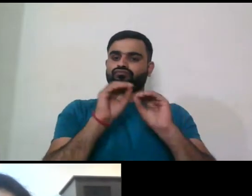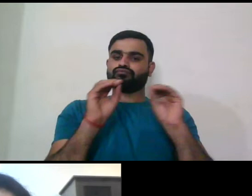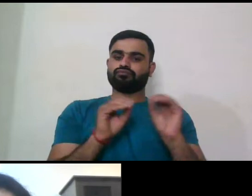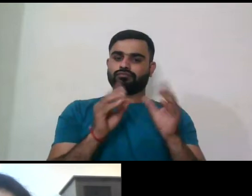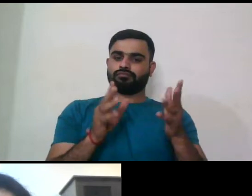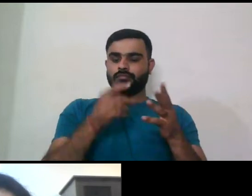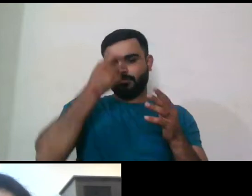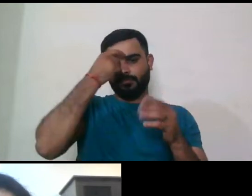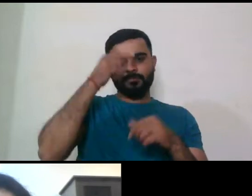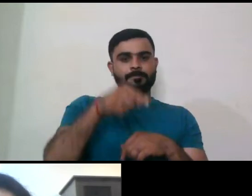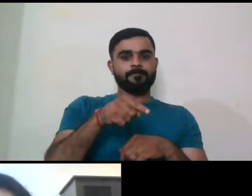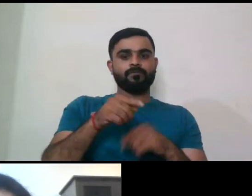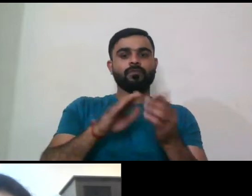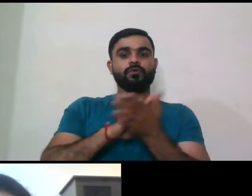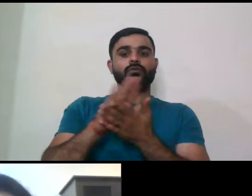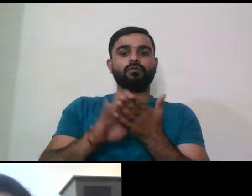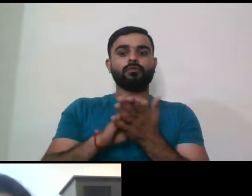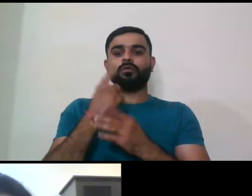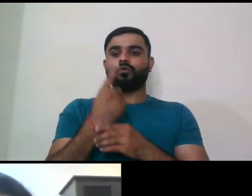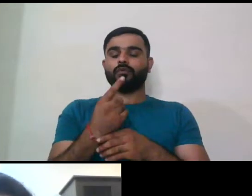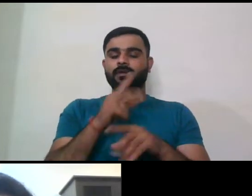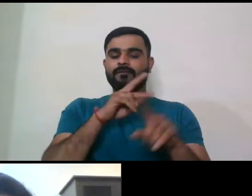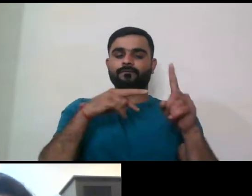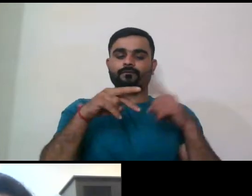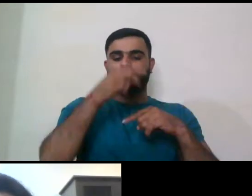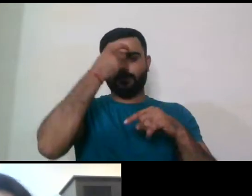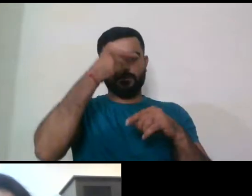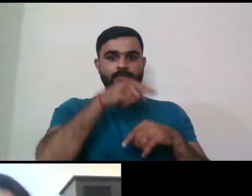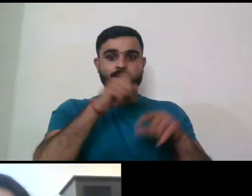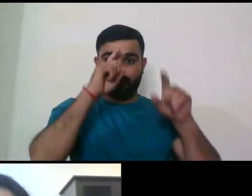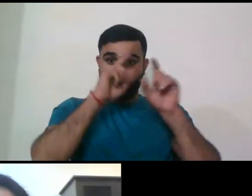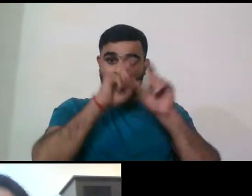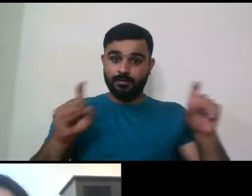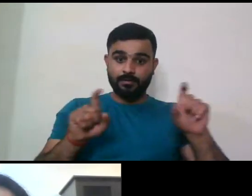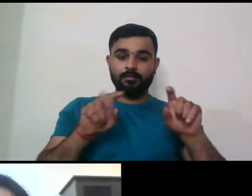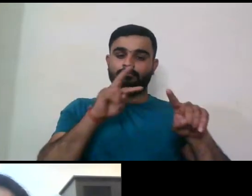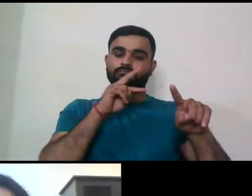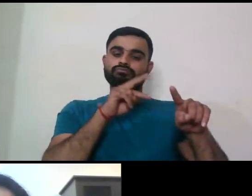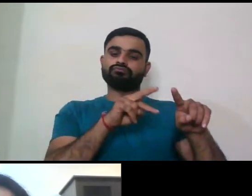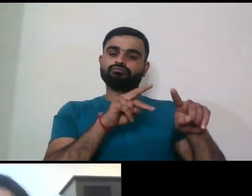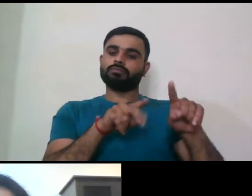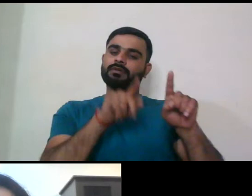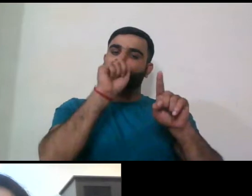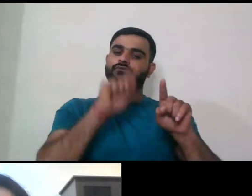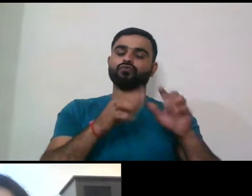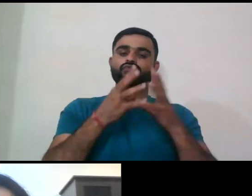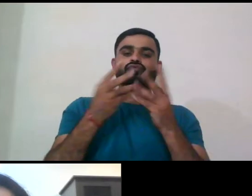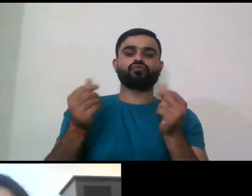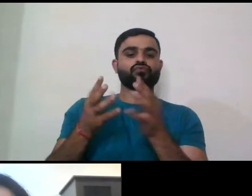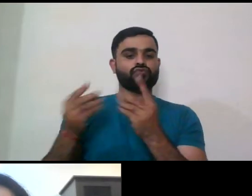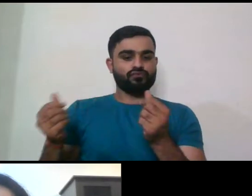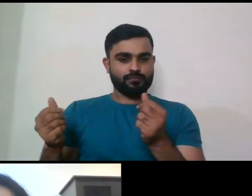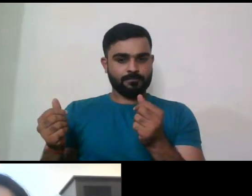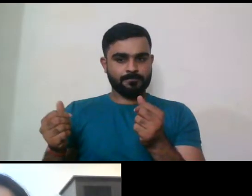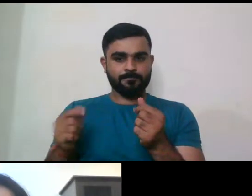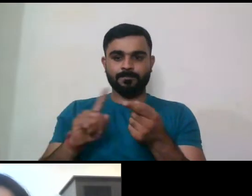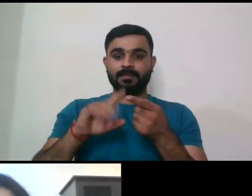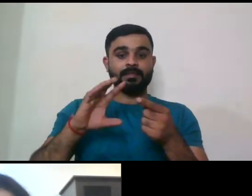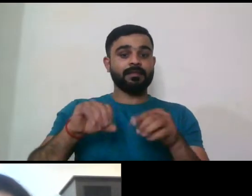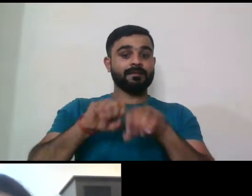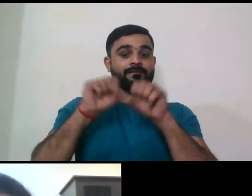the problems. There is no sort of one view on these problems, and clearly there's no one view on the kind of solutions in that